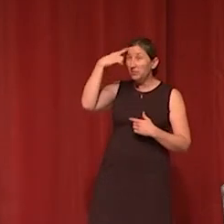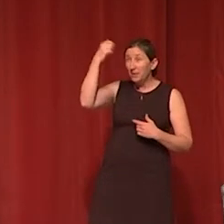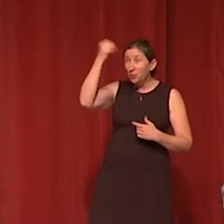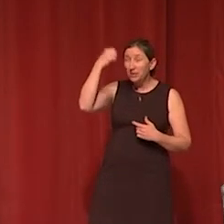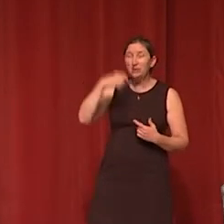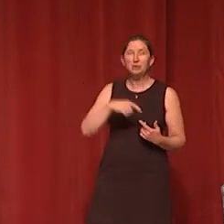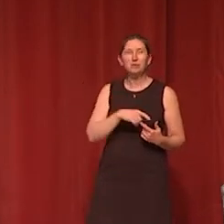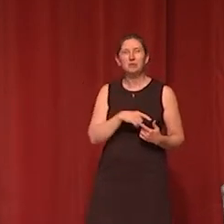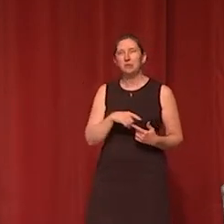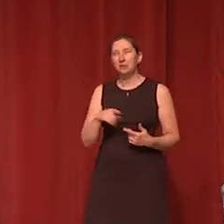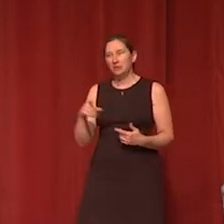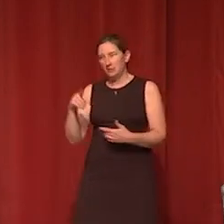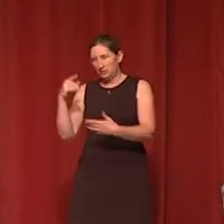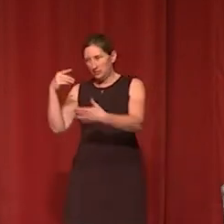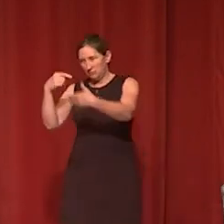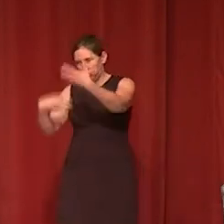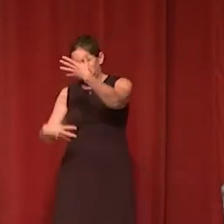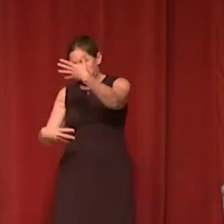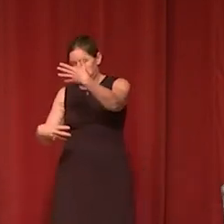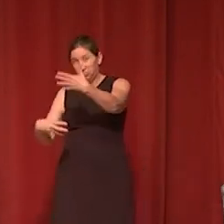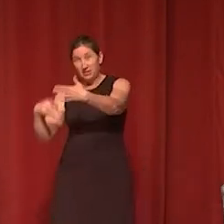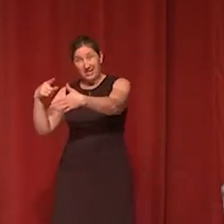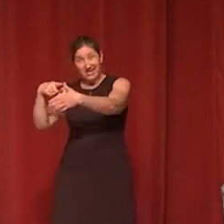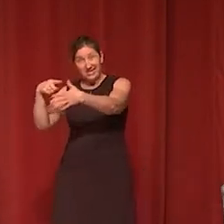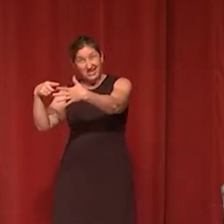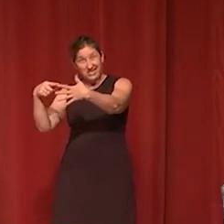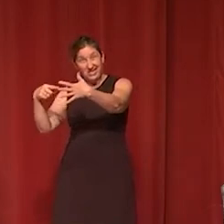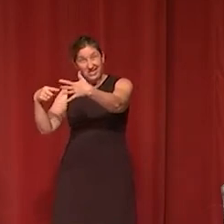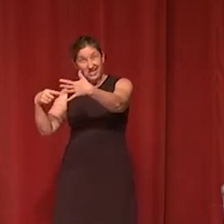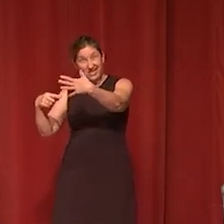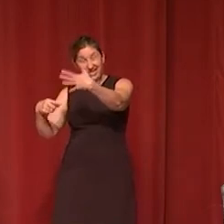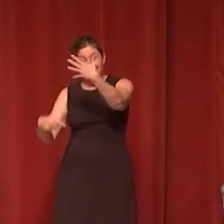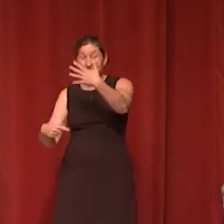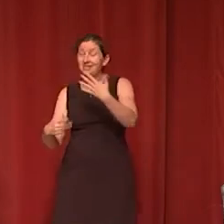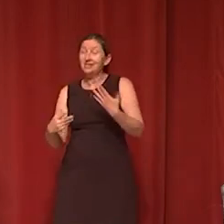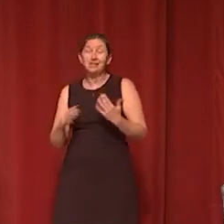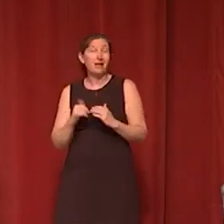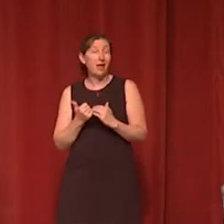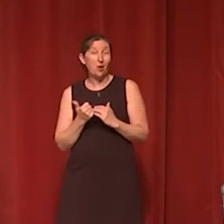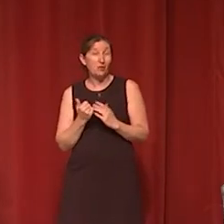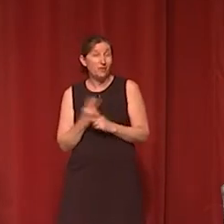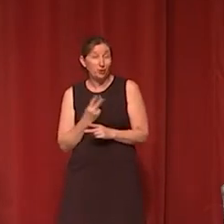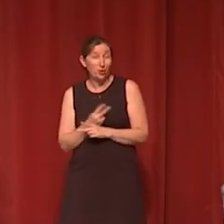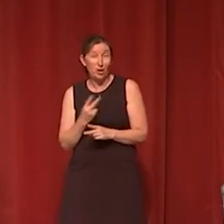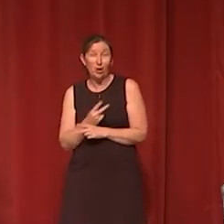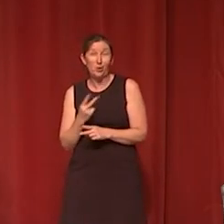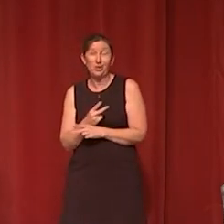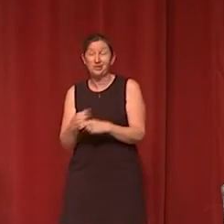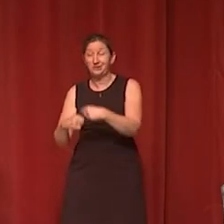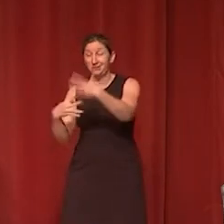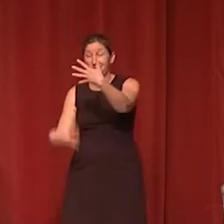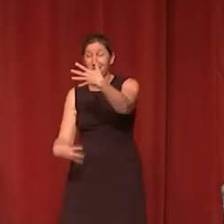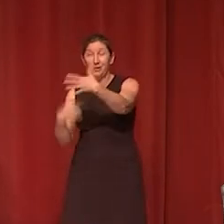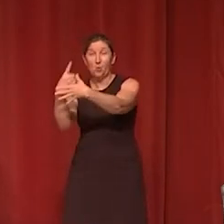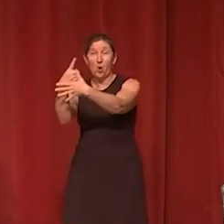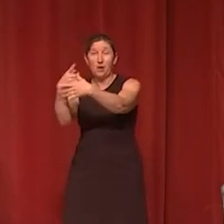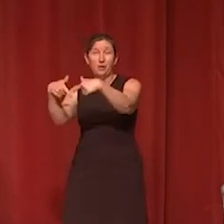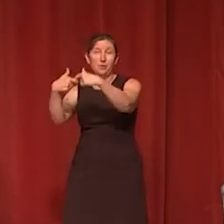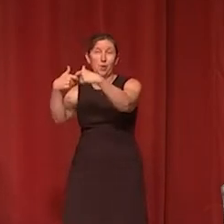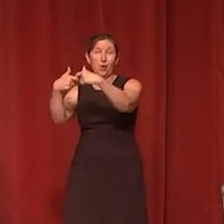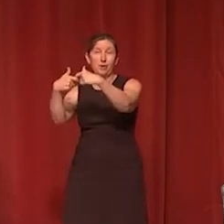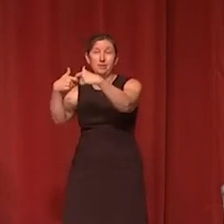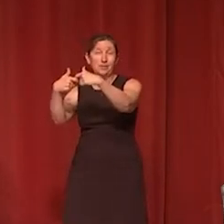to stop one at a time and understand what is the impact to really determine is that the cause or